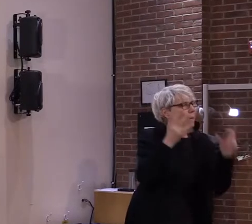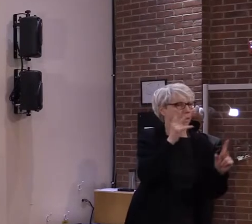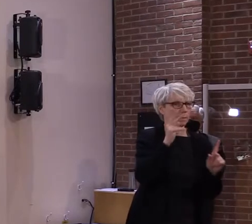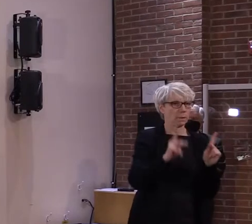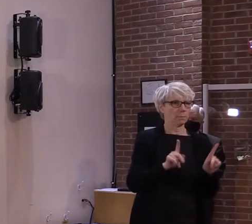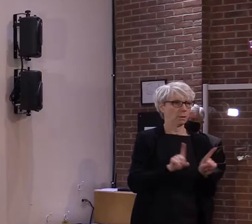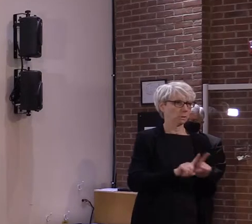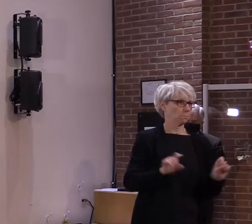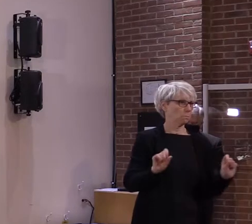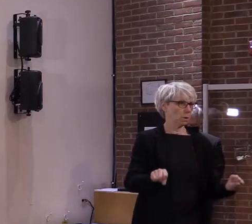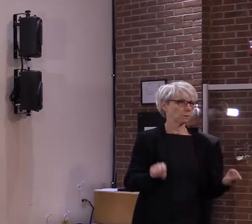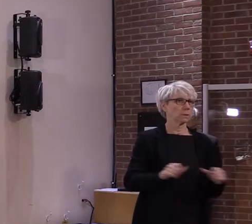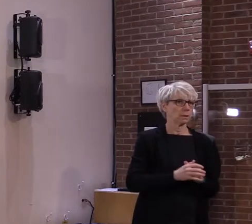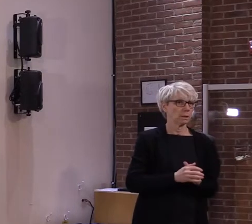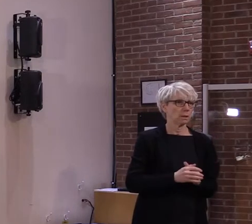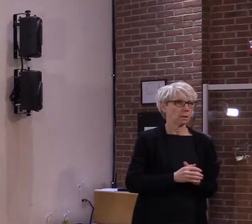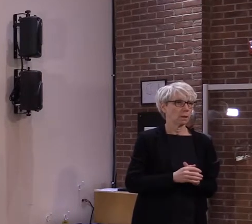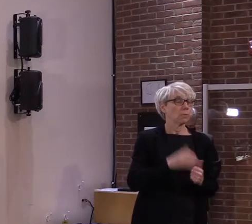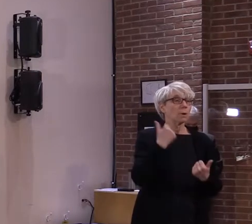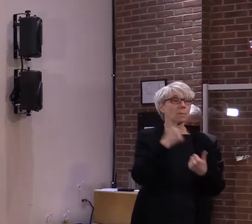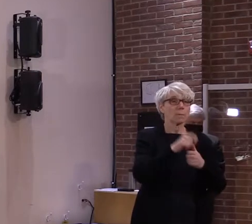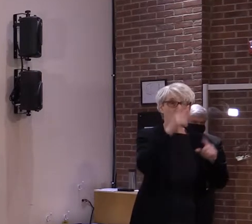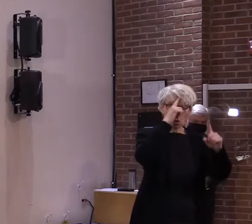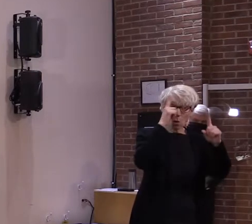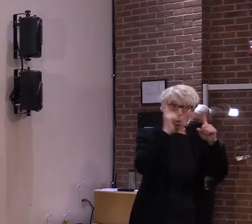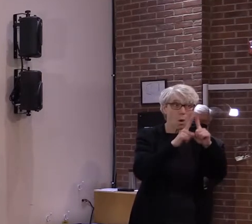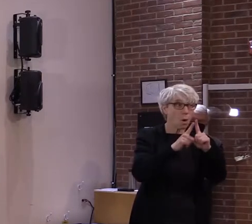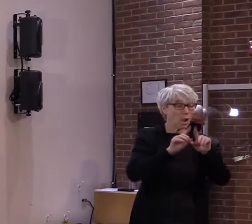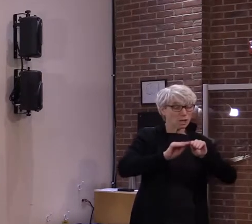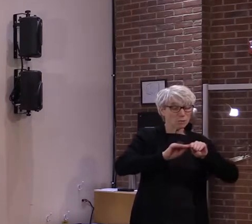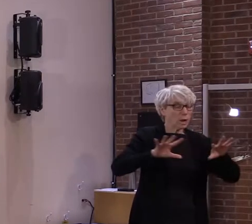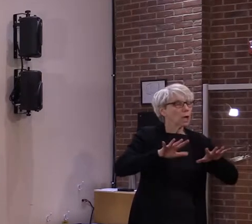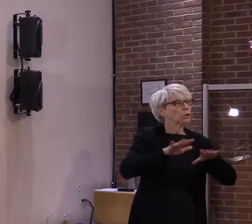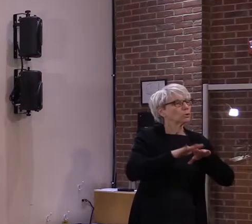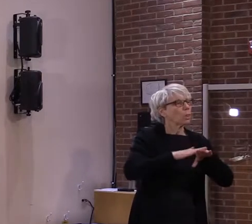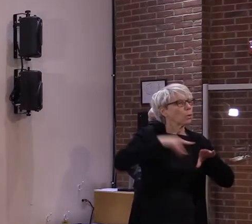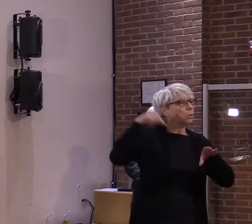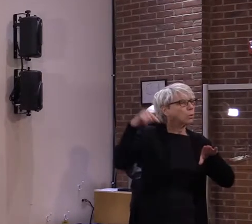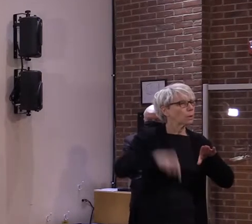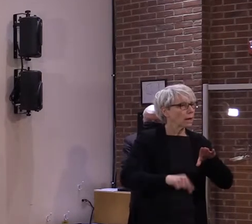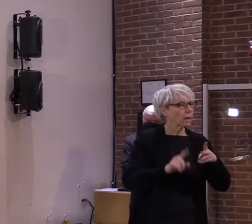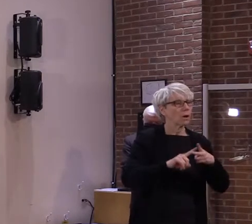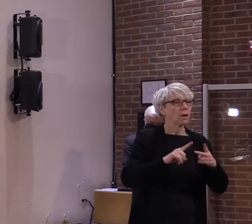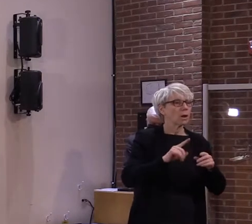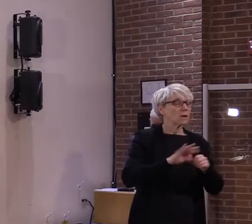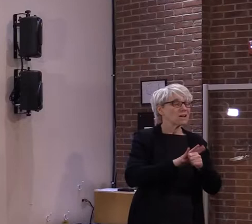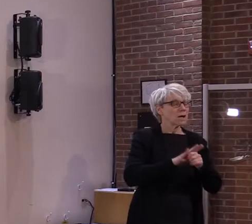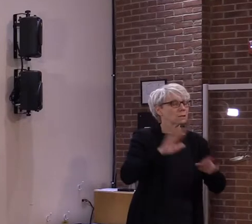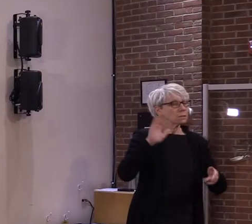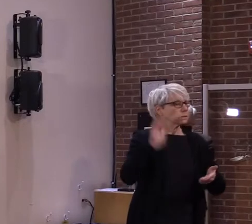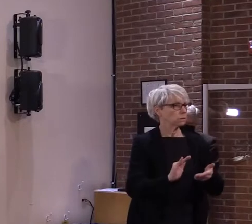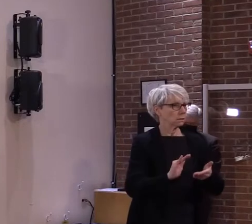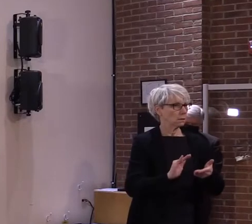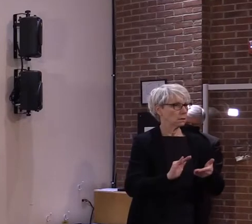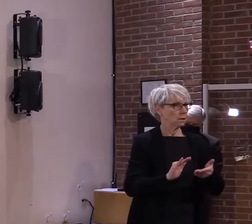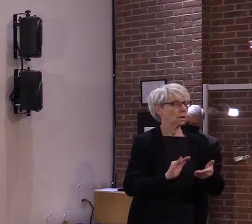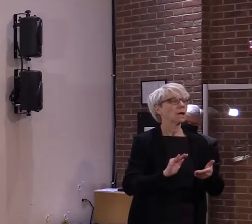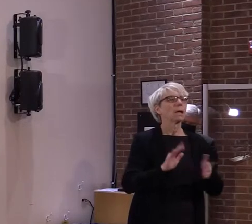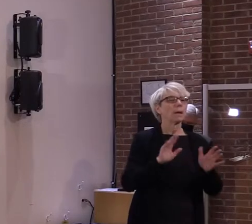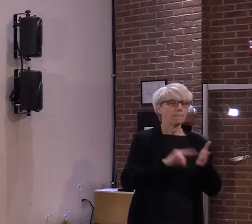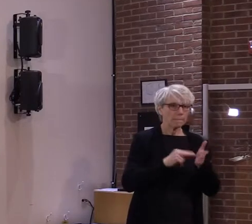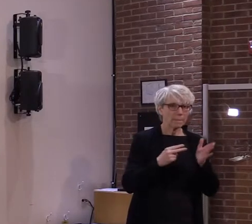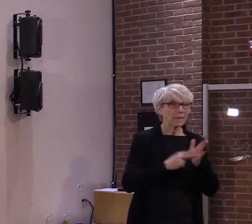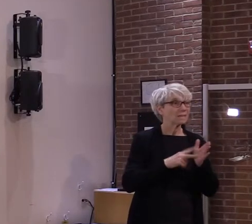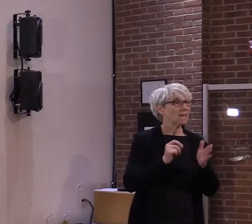it's all about slowing the rate of spread, suppressing the virus, and markedly reducing the chance for